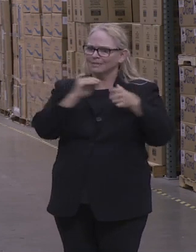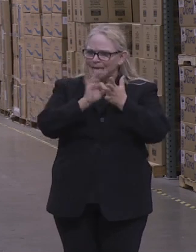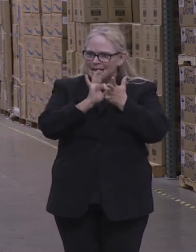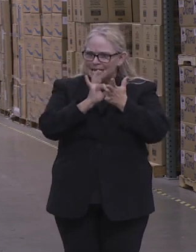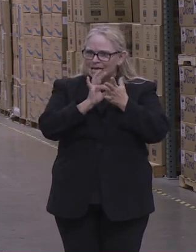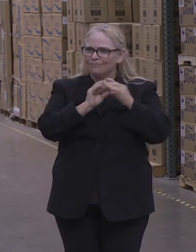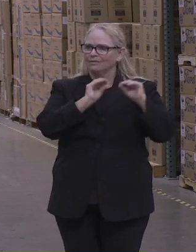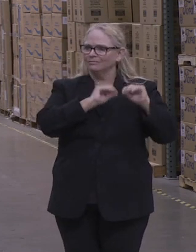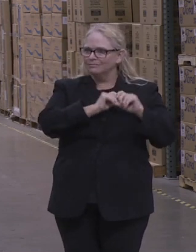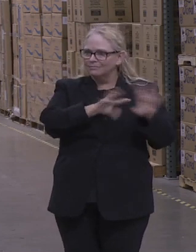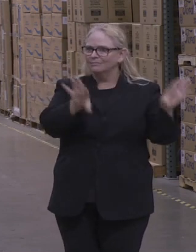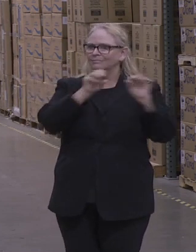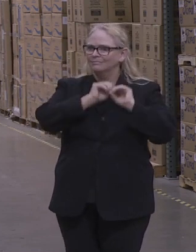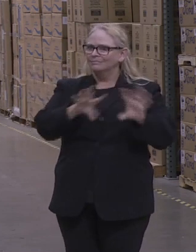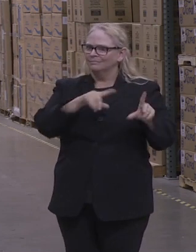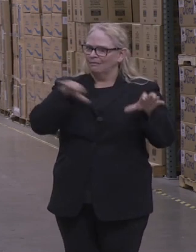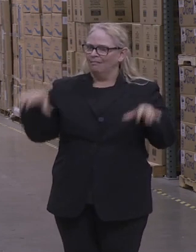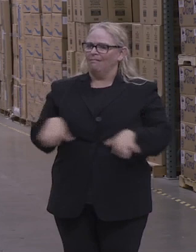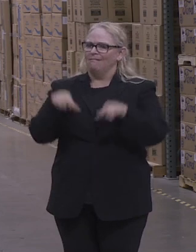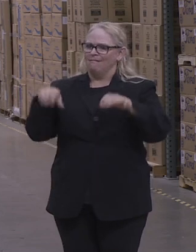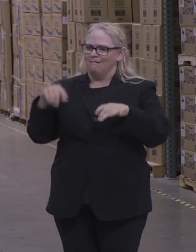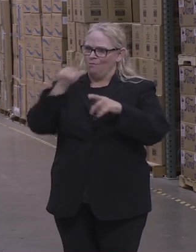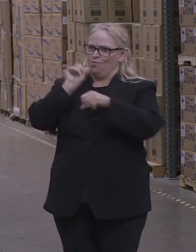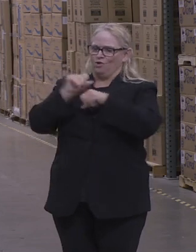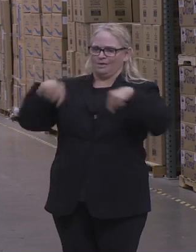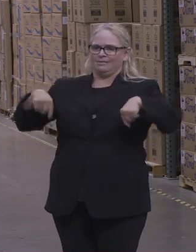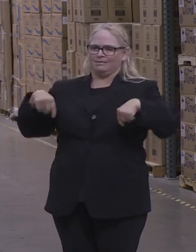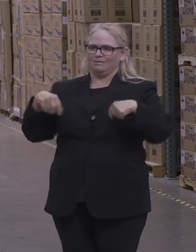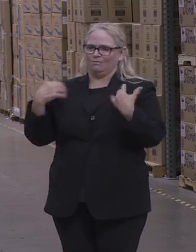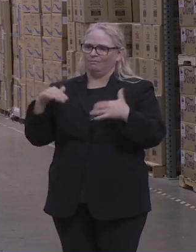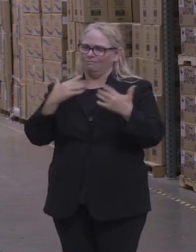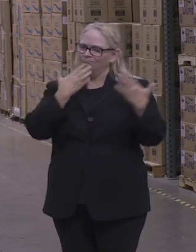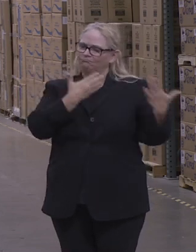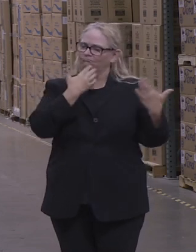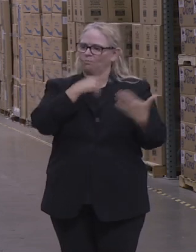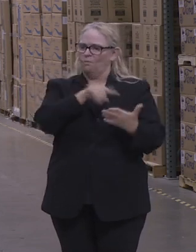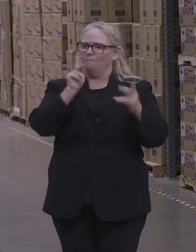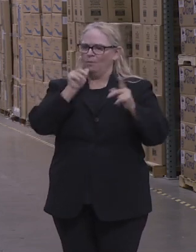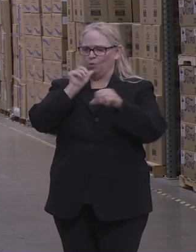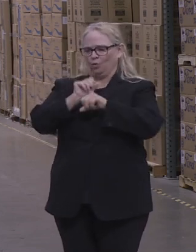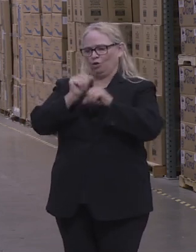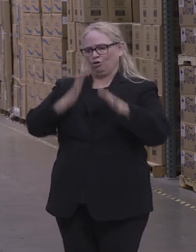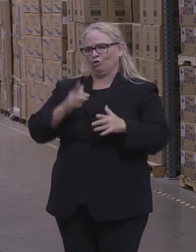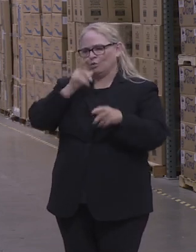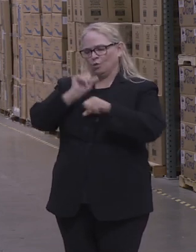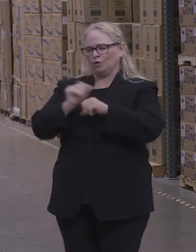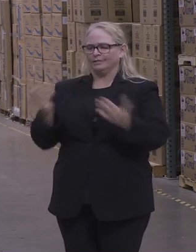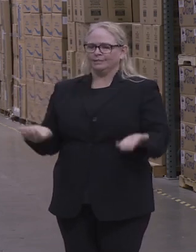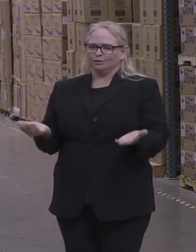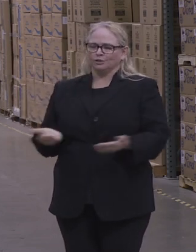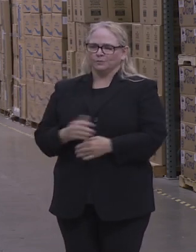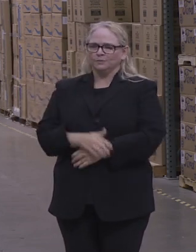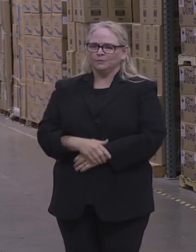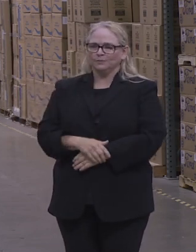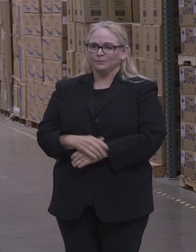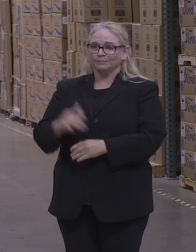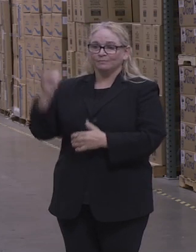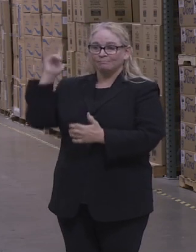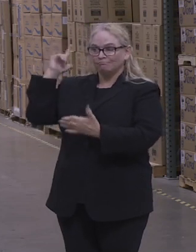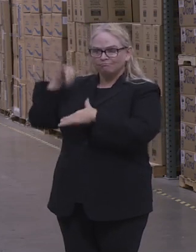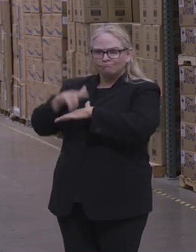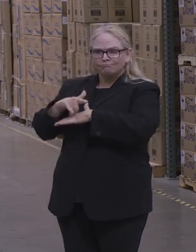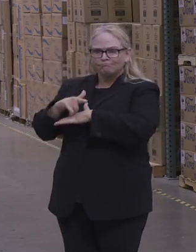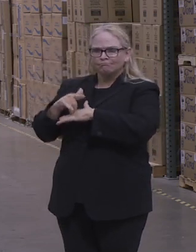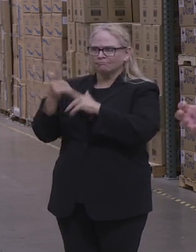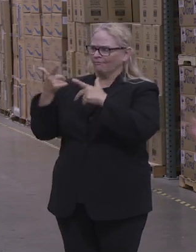the product that's coming in actually was delivered. We do that on site when it comes off the planes, but also it's part of the